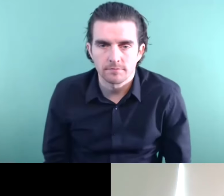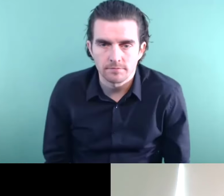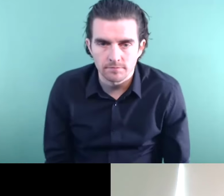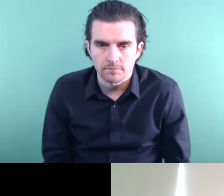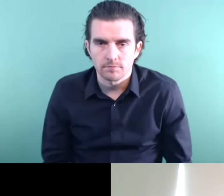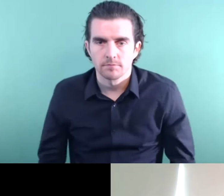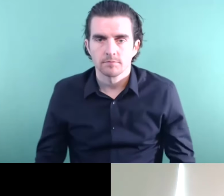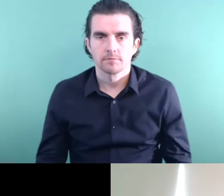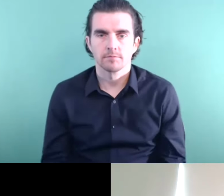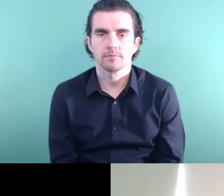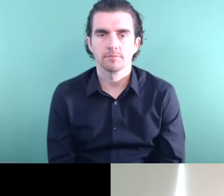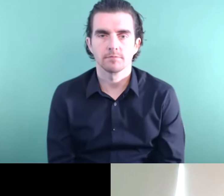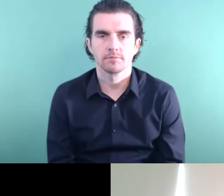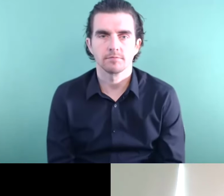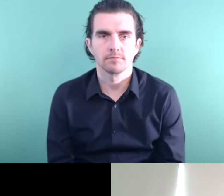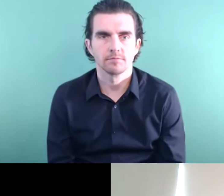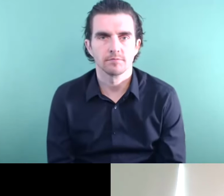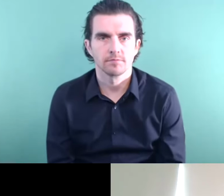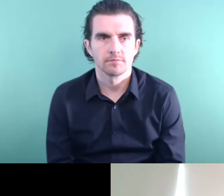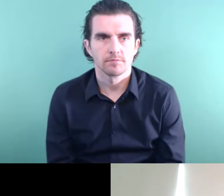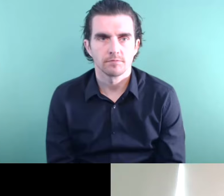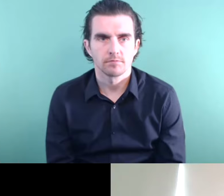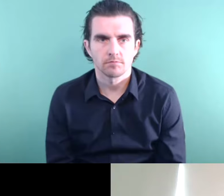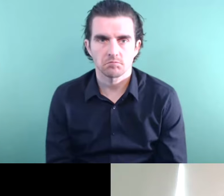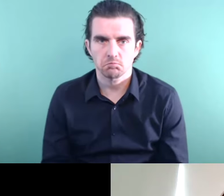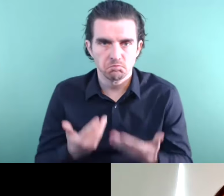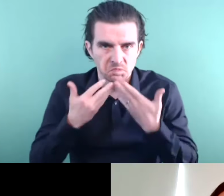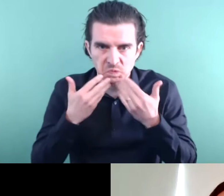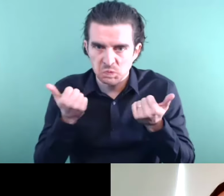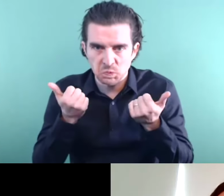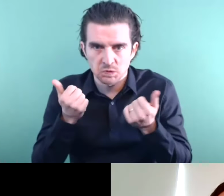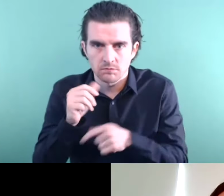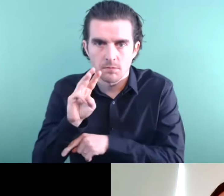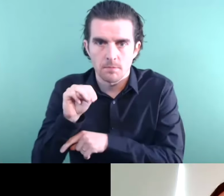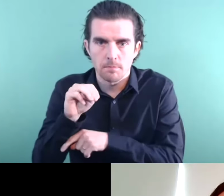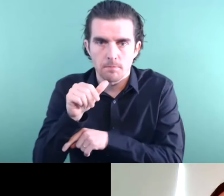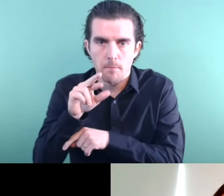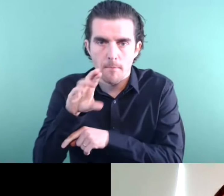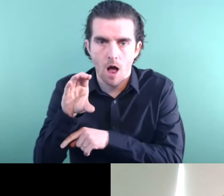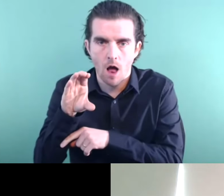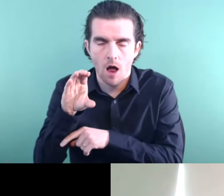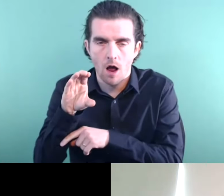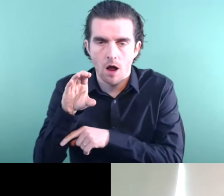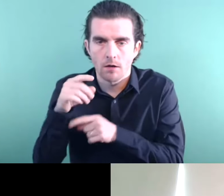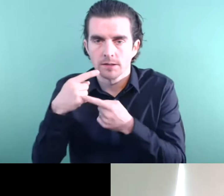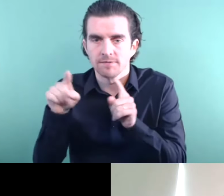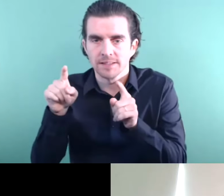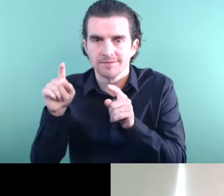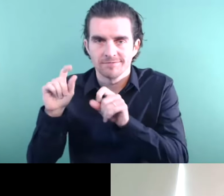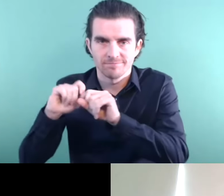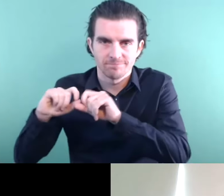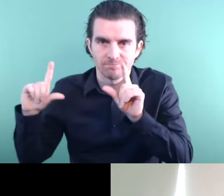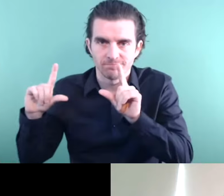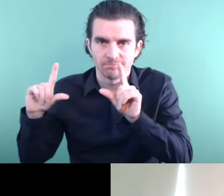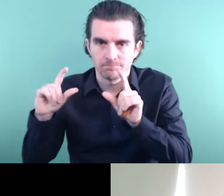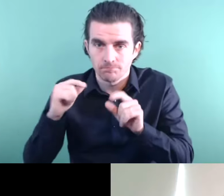seem to he come in on says a he's phone. in. Oh, hang on. He's here. I can see him, Great. but I don't know if